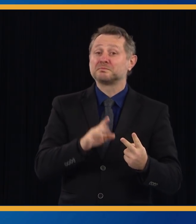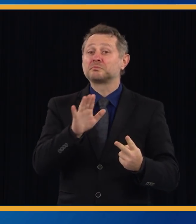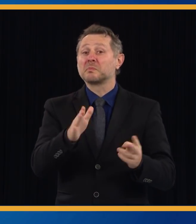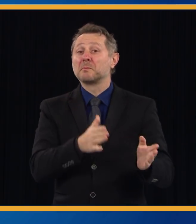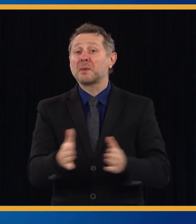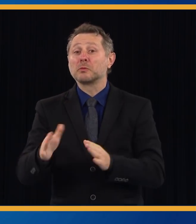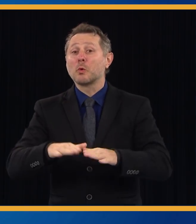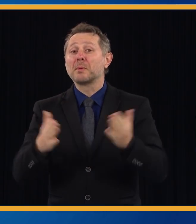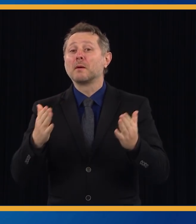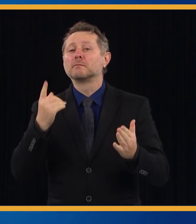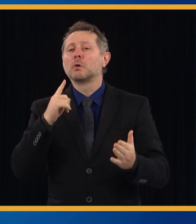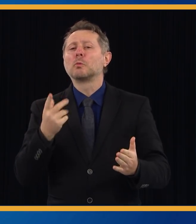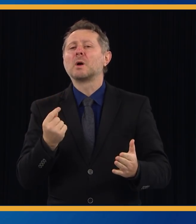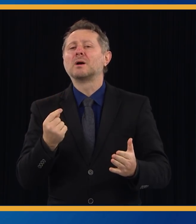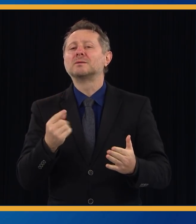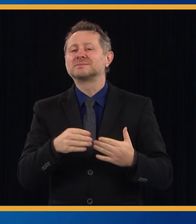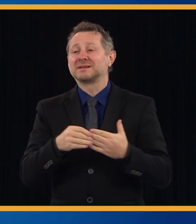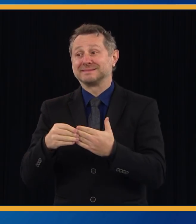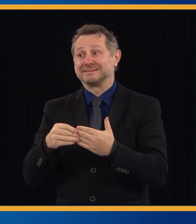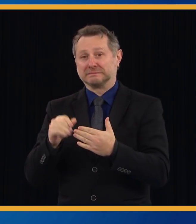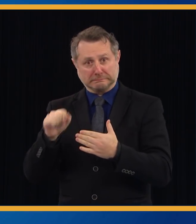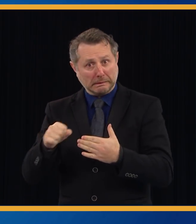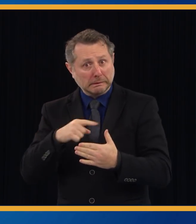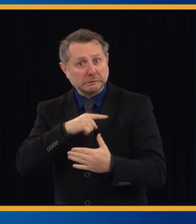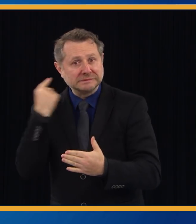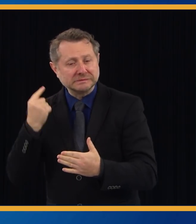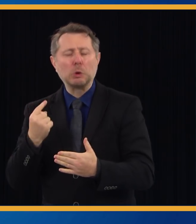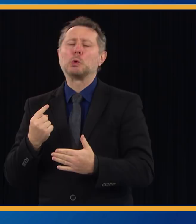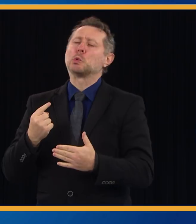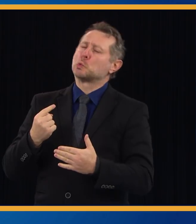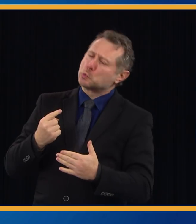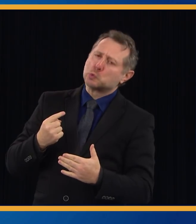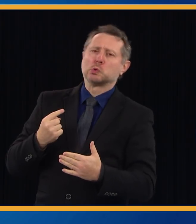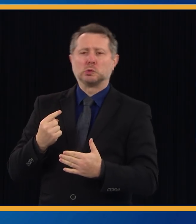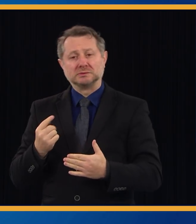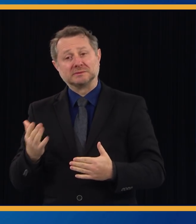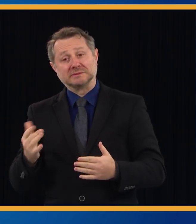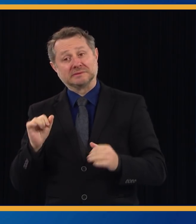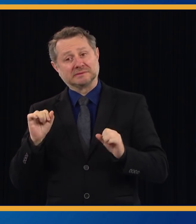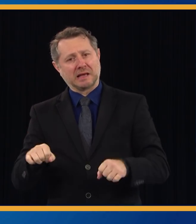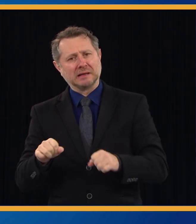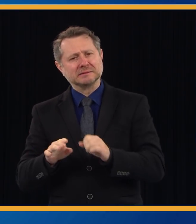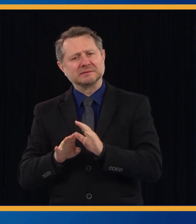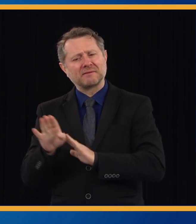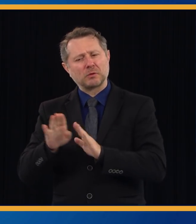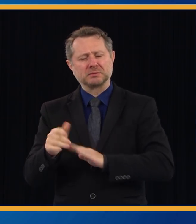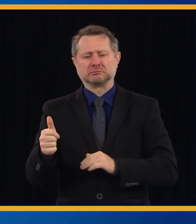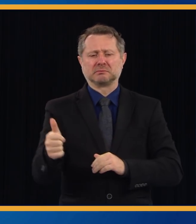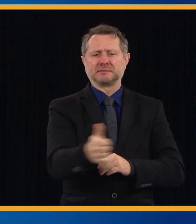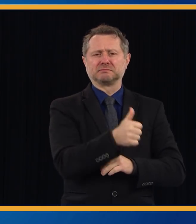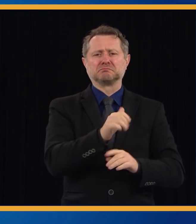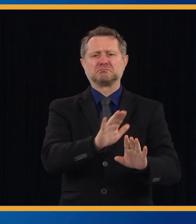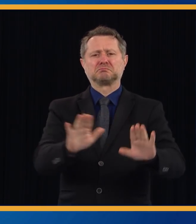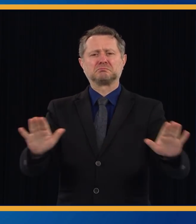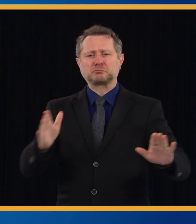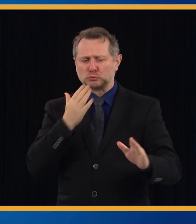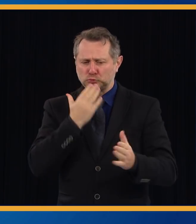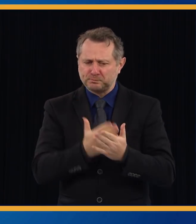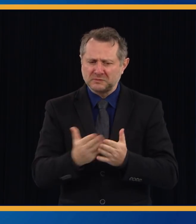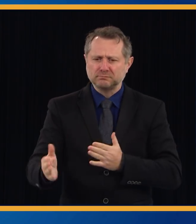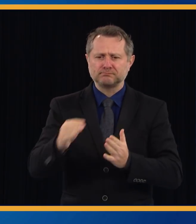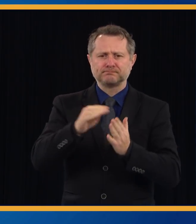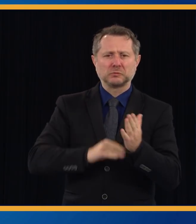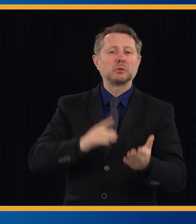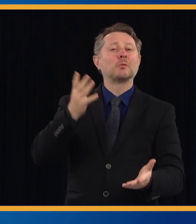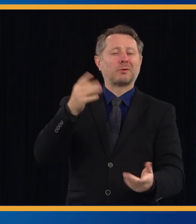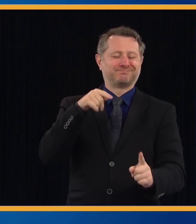risk. They can't really determine how essential their service is, but they can determine how risky opening them up, opening